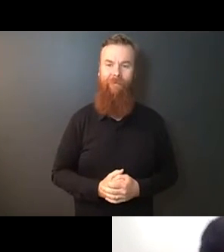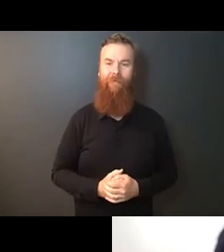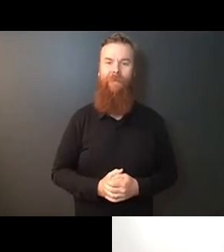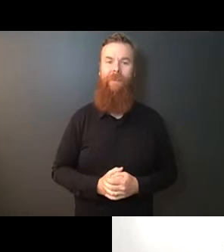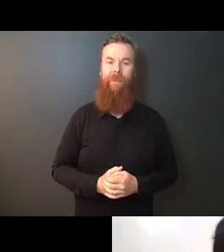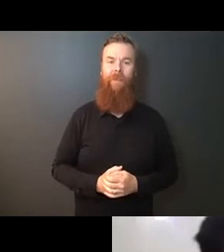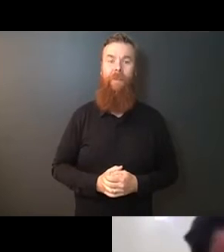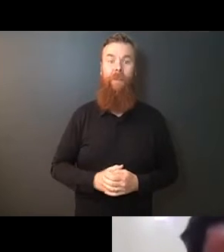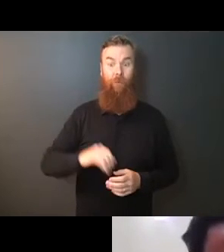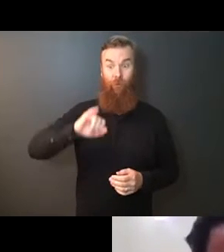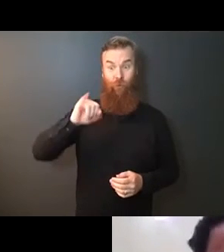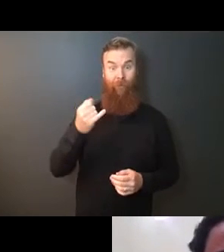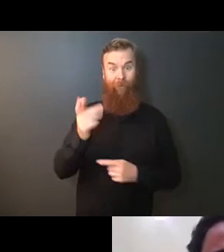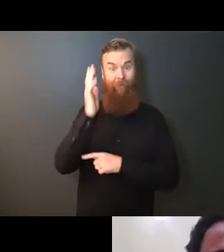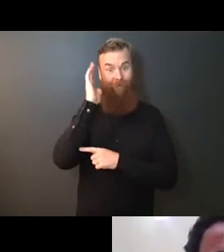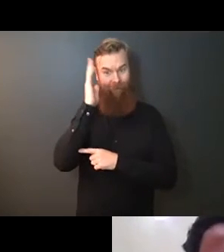us about